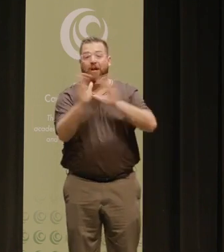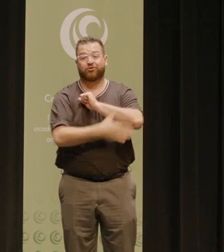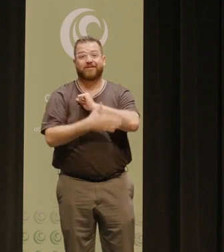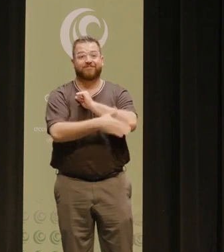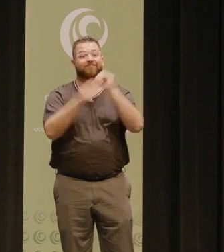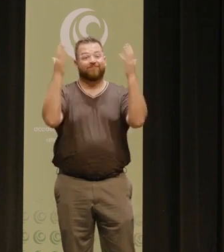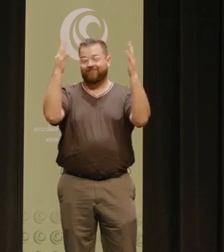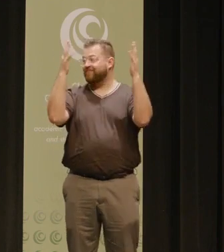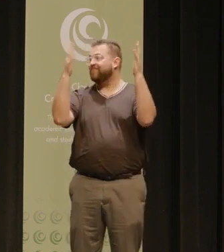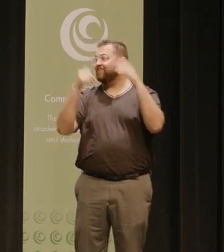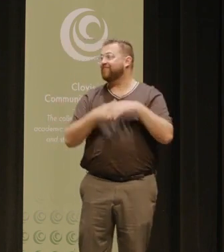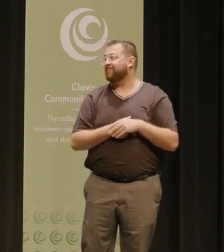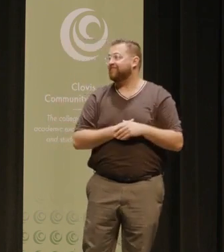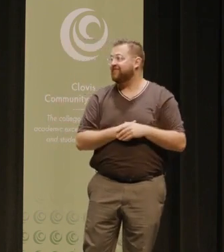deal.